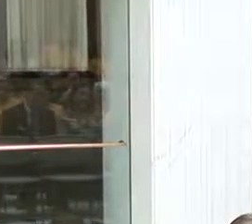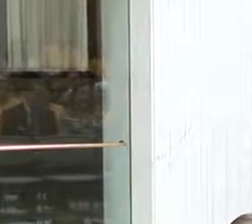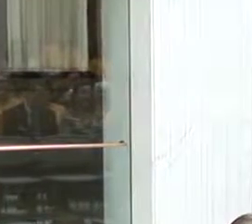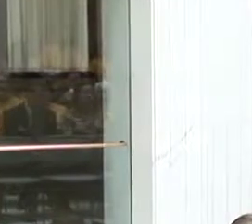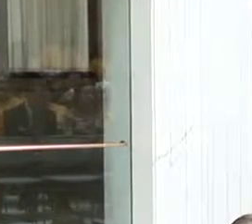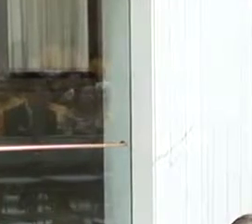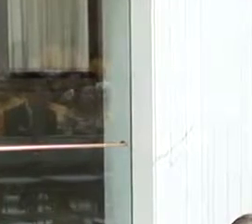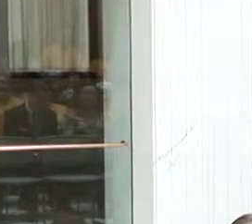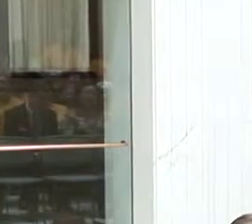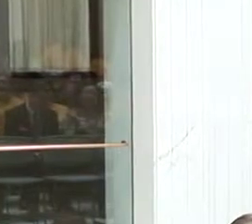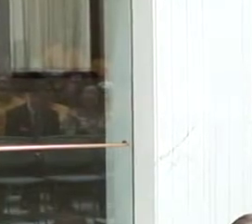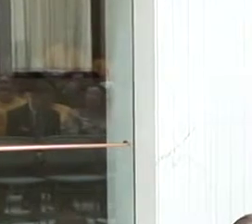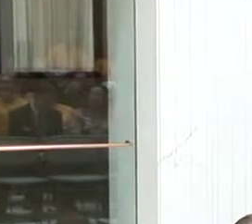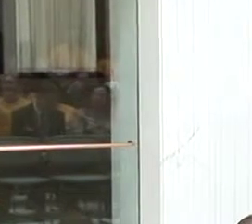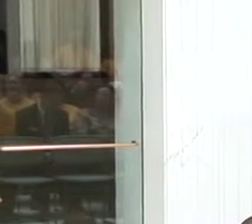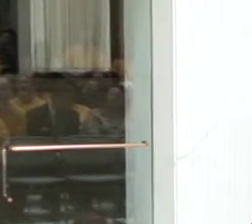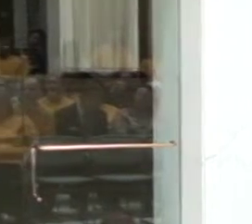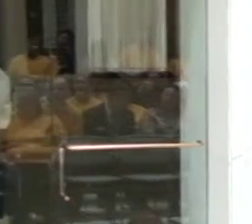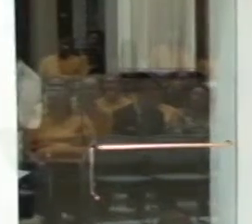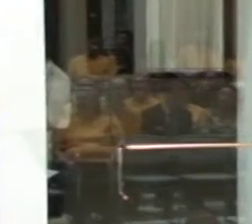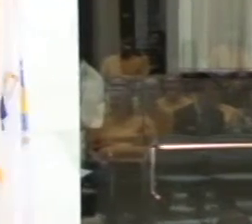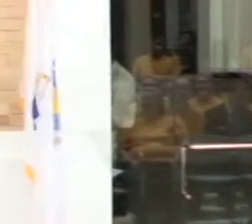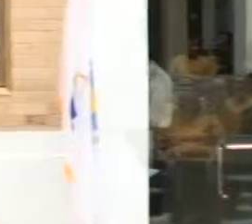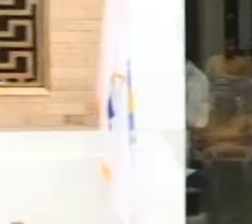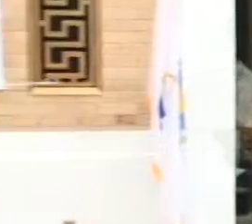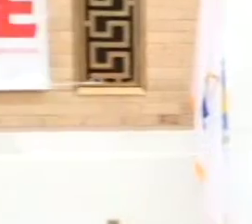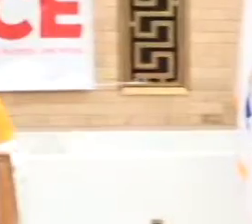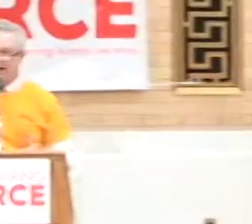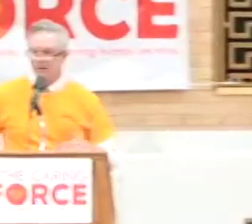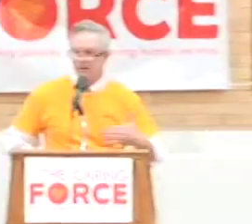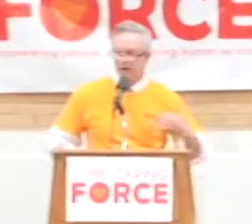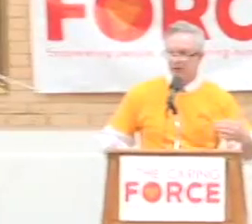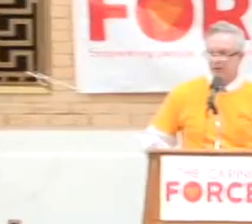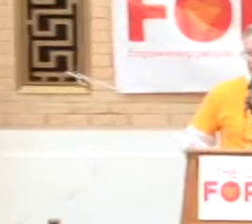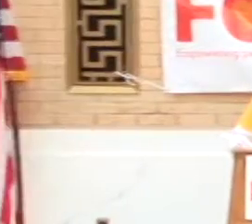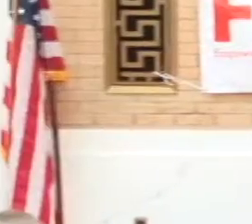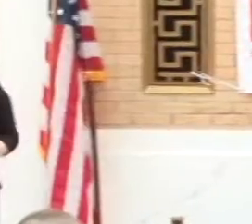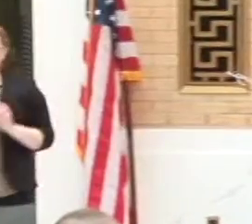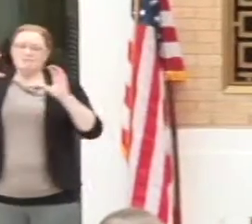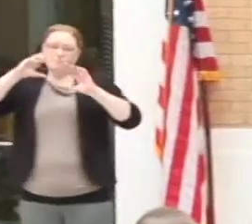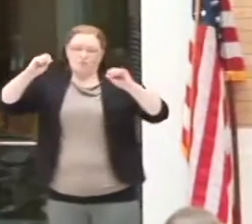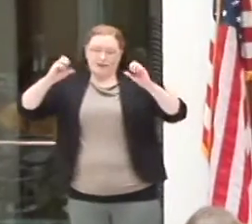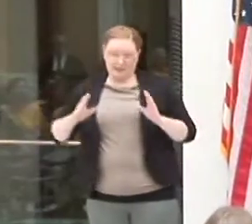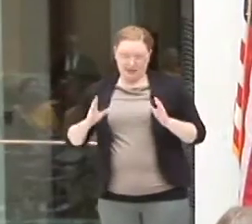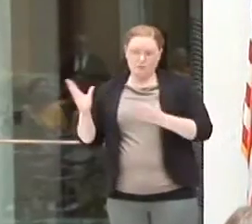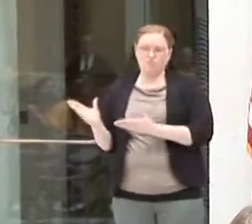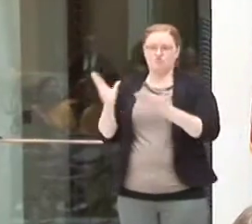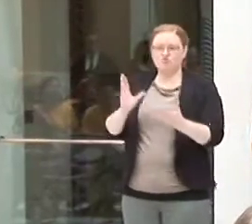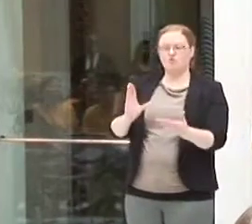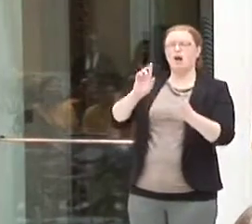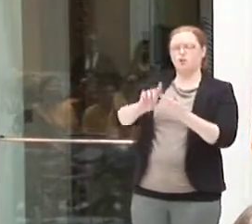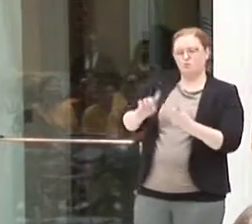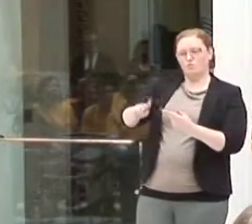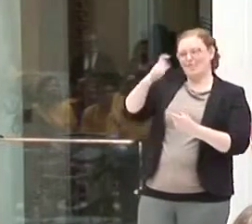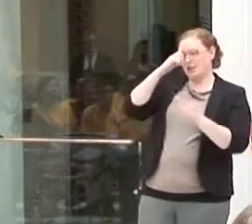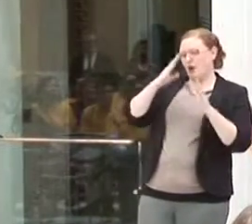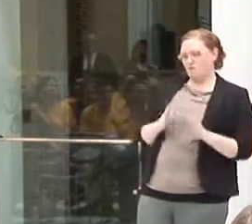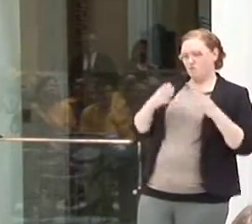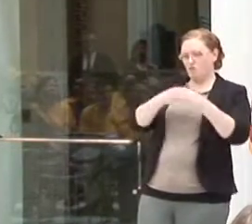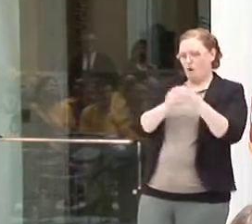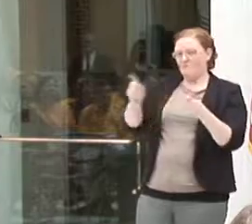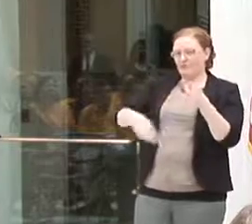tree and there is urban legend or boston legend that's the senate president actually carried it to the governor's office when she advocated for us so